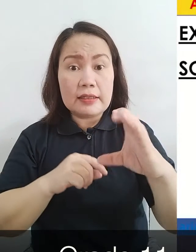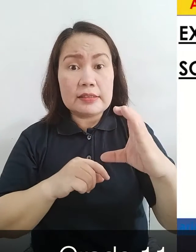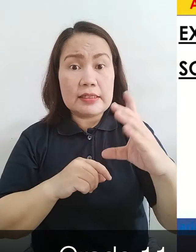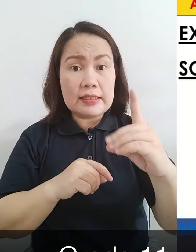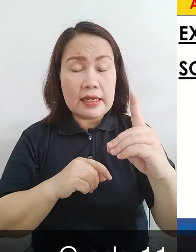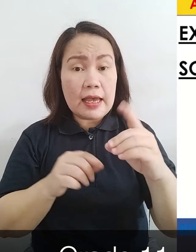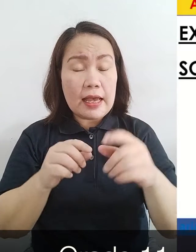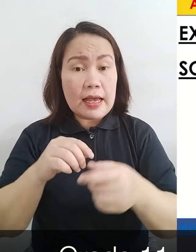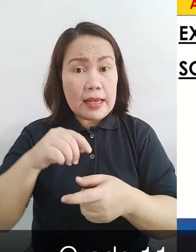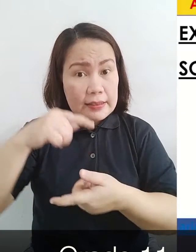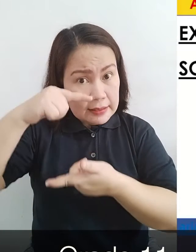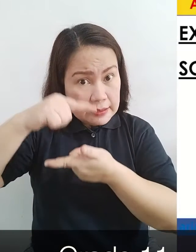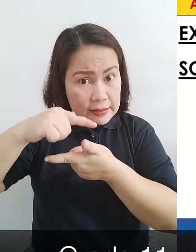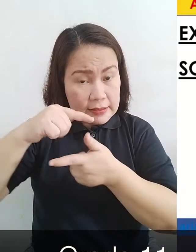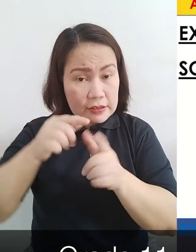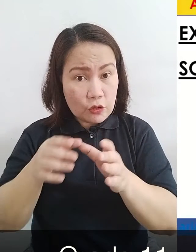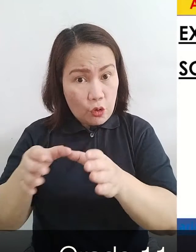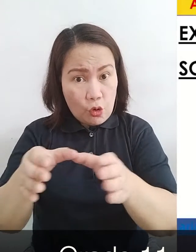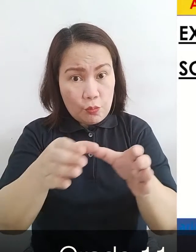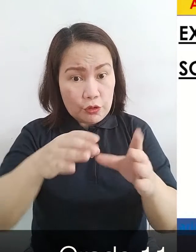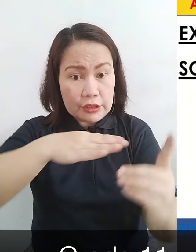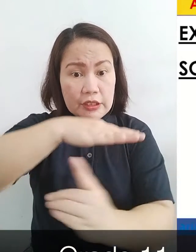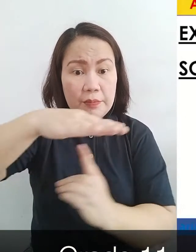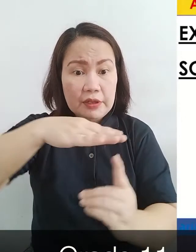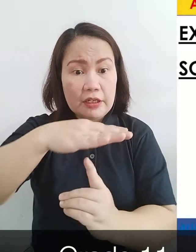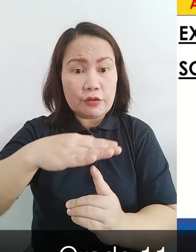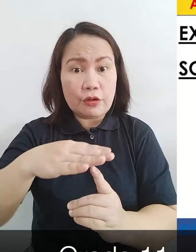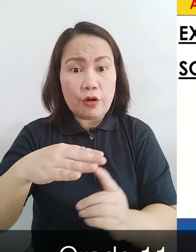And then the LCD is 15.